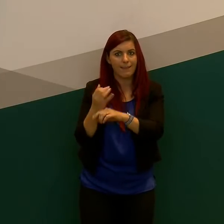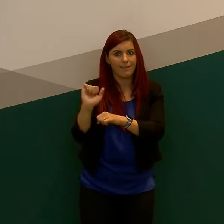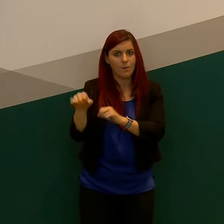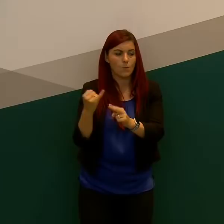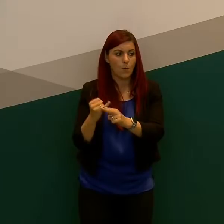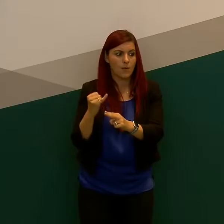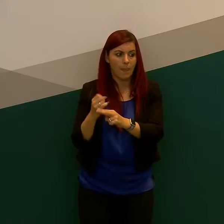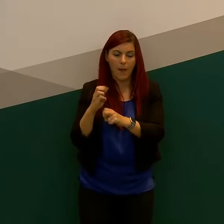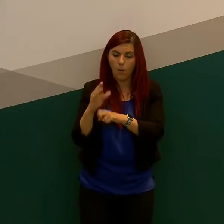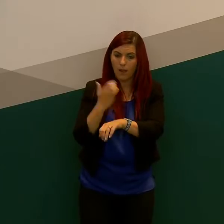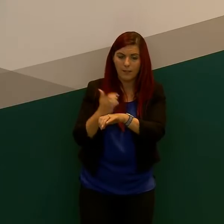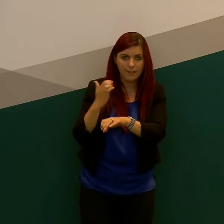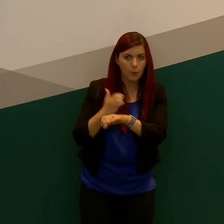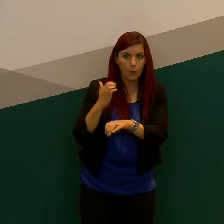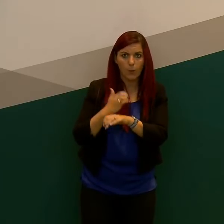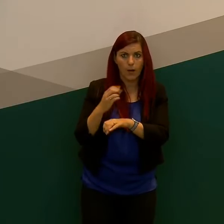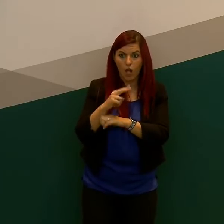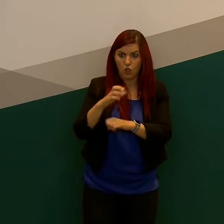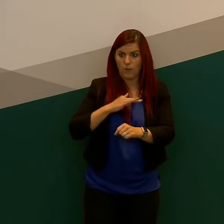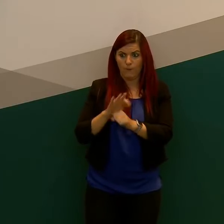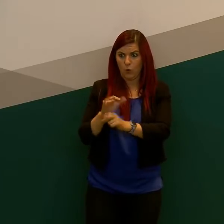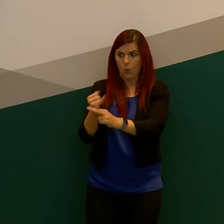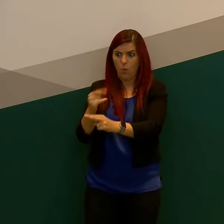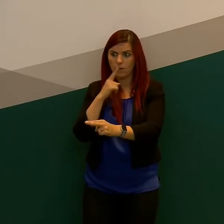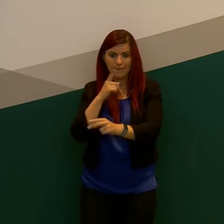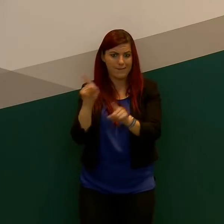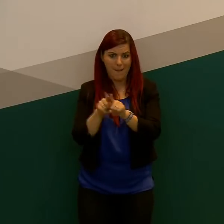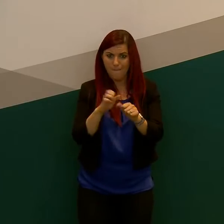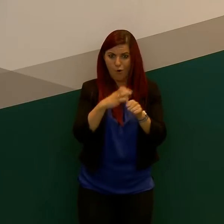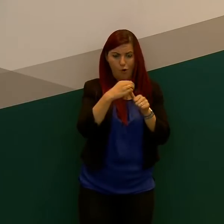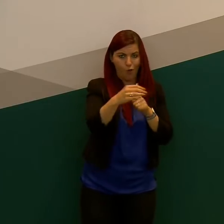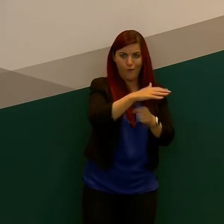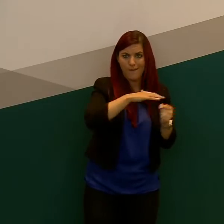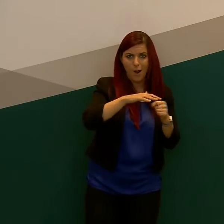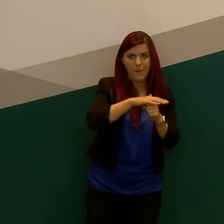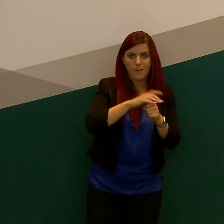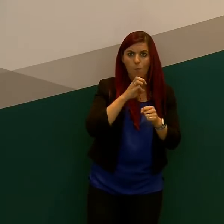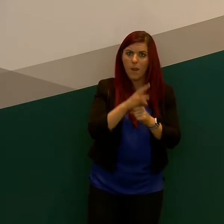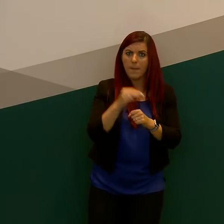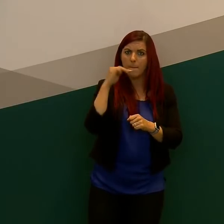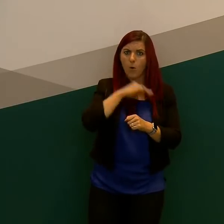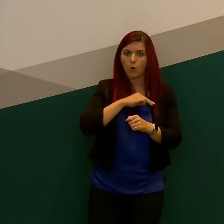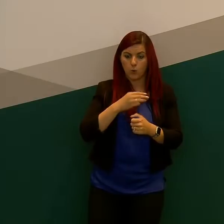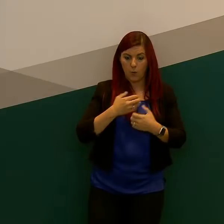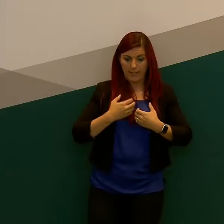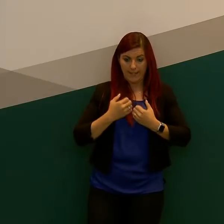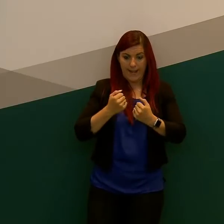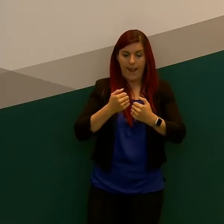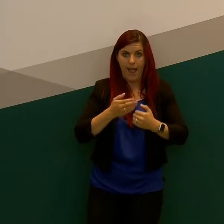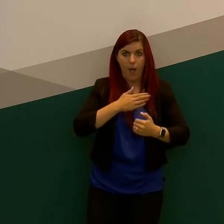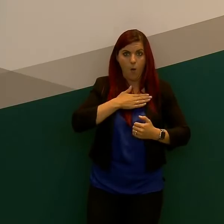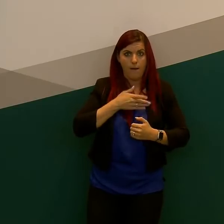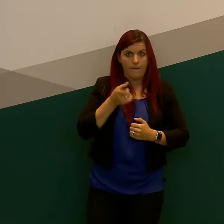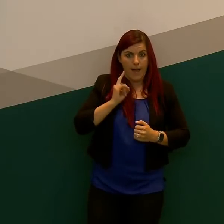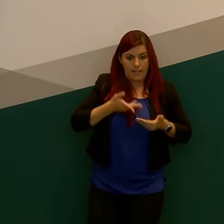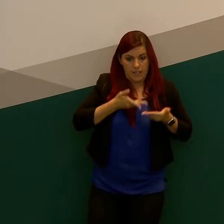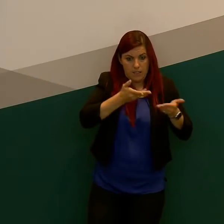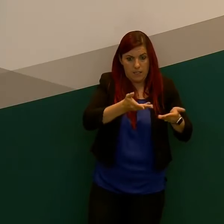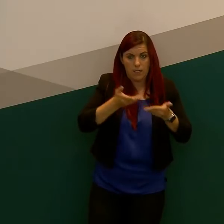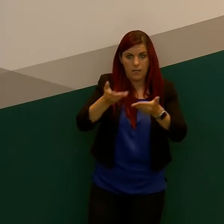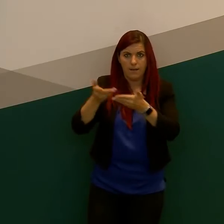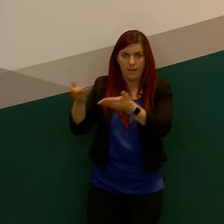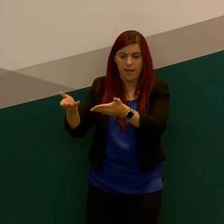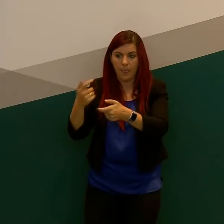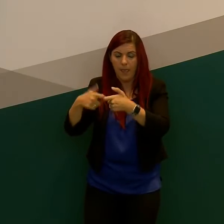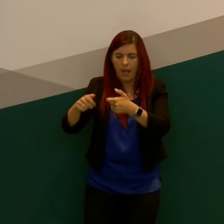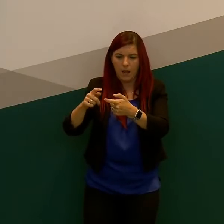with every sector, not just schools, with every environment, that it will be important to take our public health advice and then find